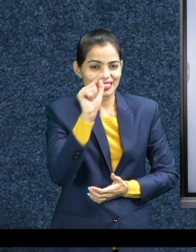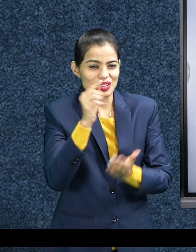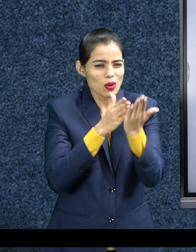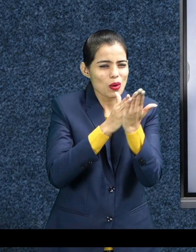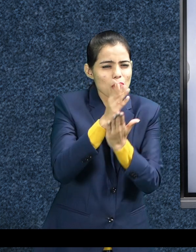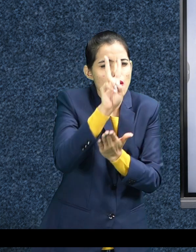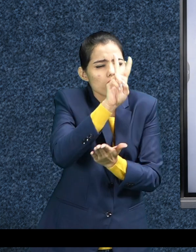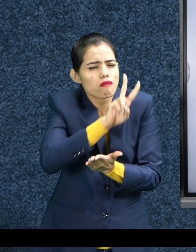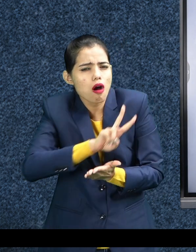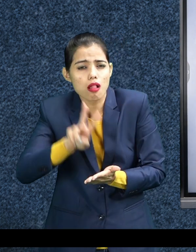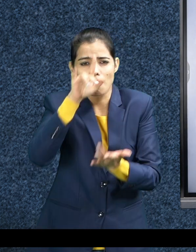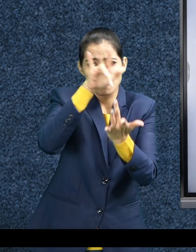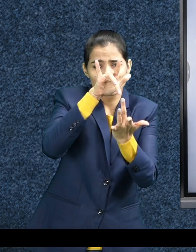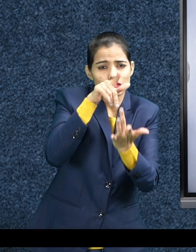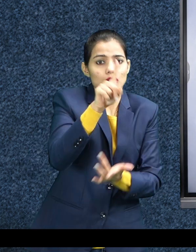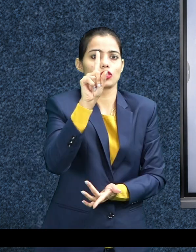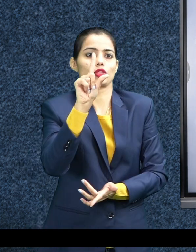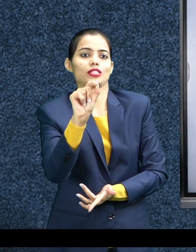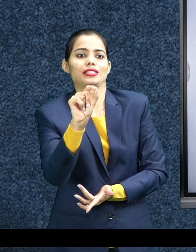Therefore, the median is 10.